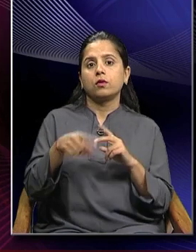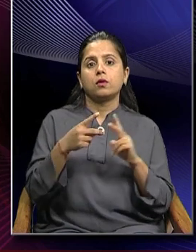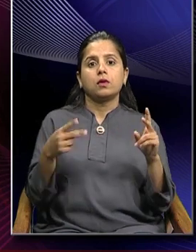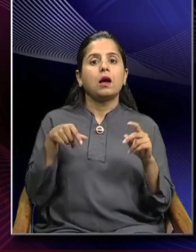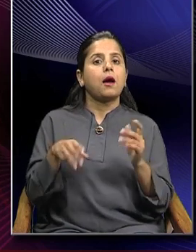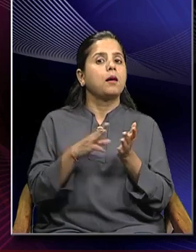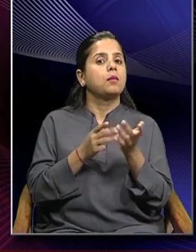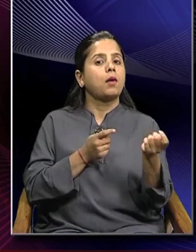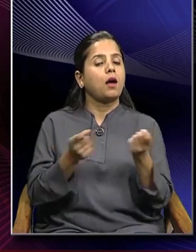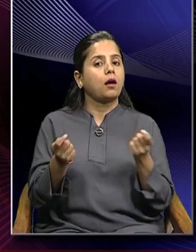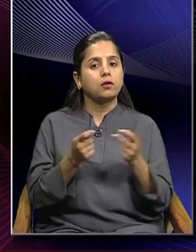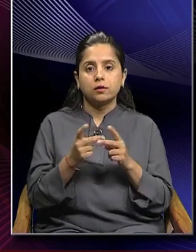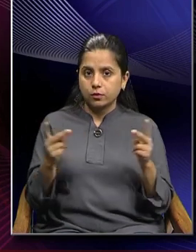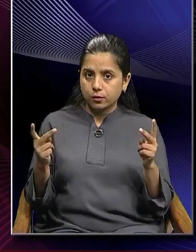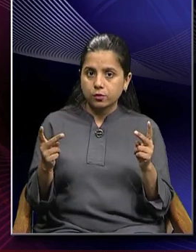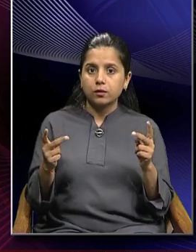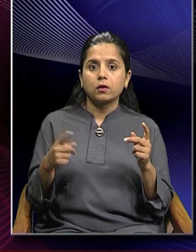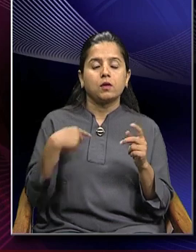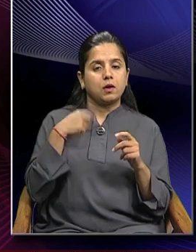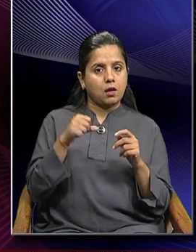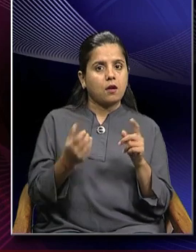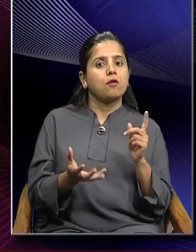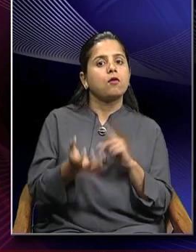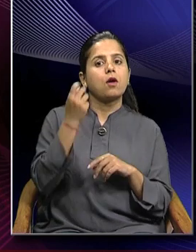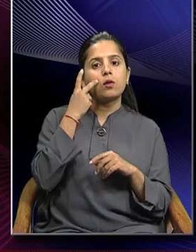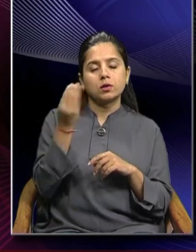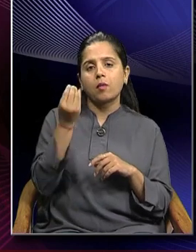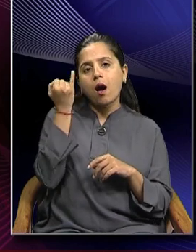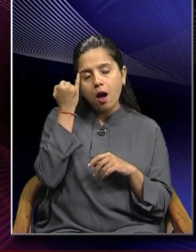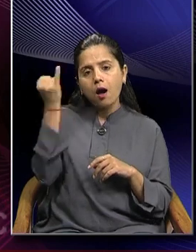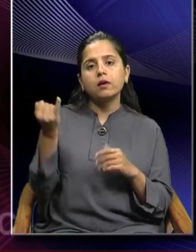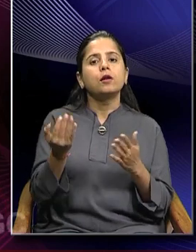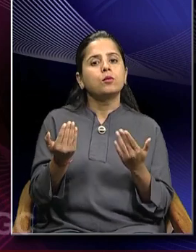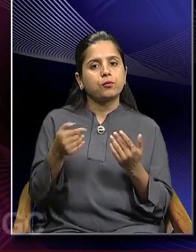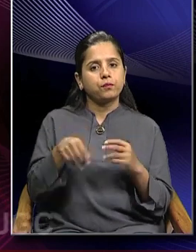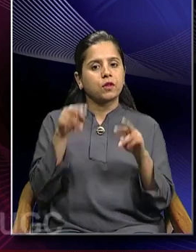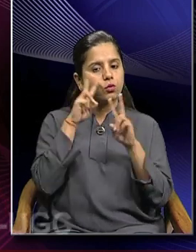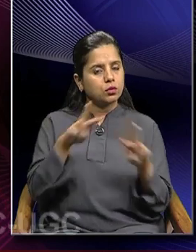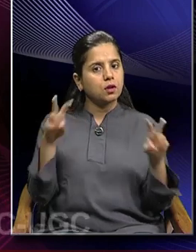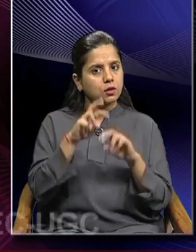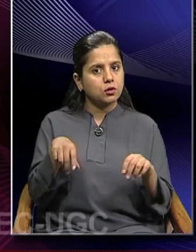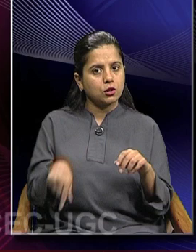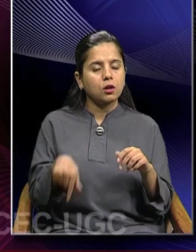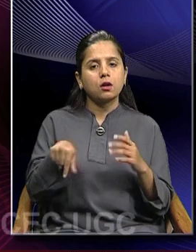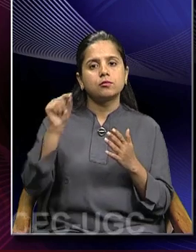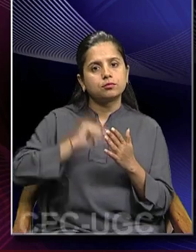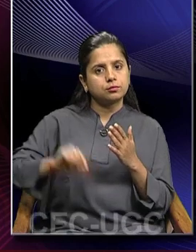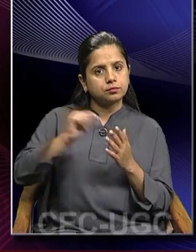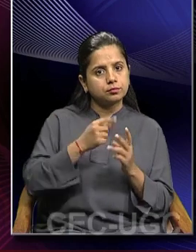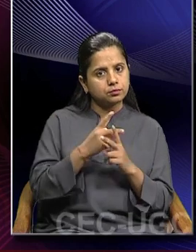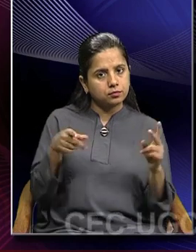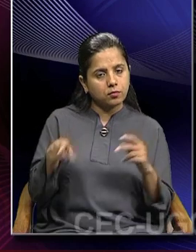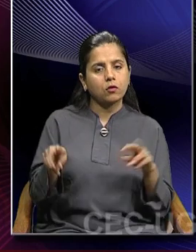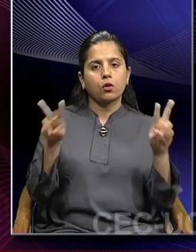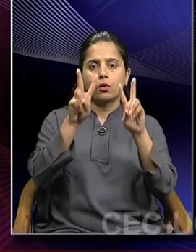management, we can find some ideas from researchers. The author of this very